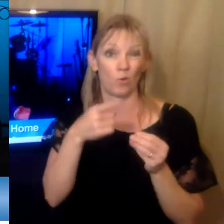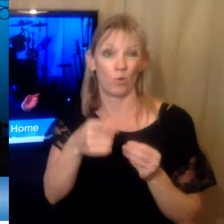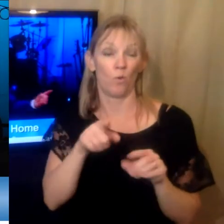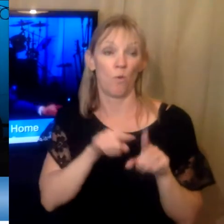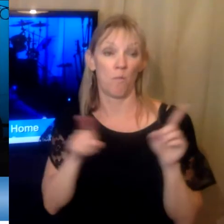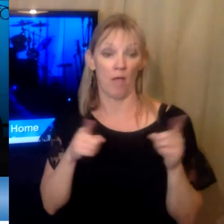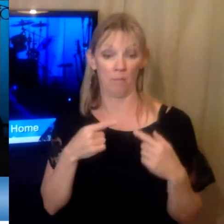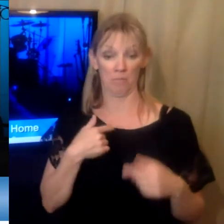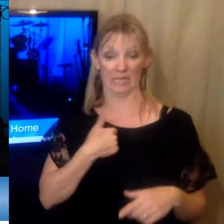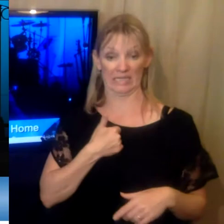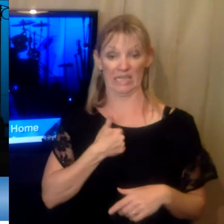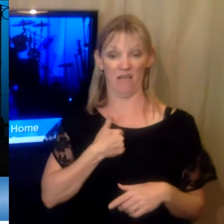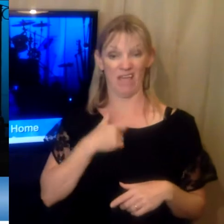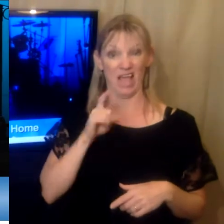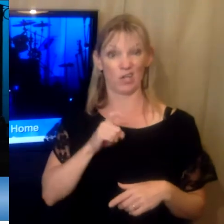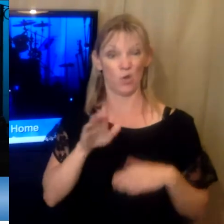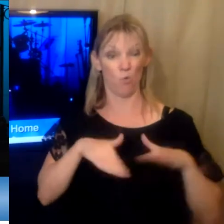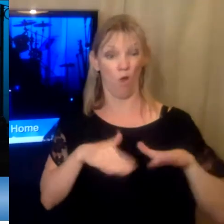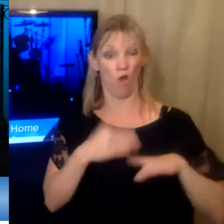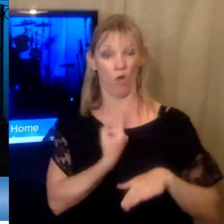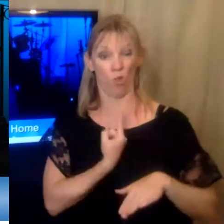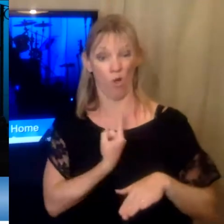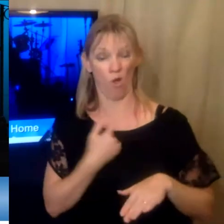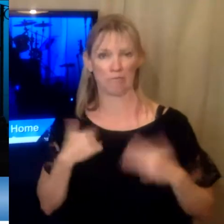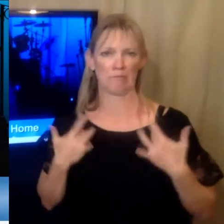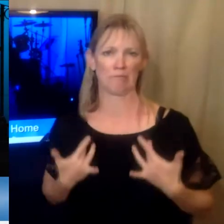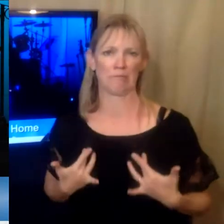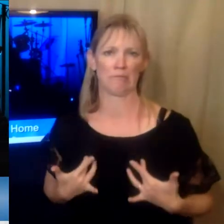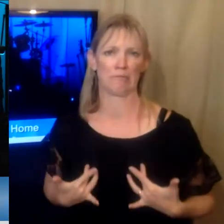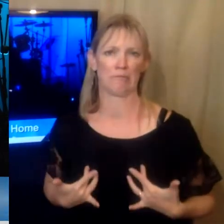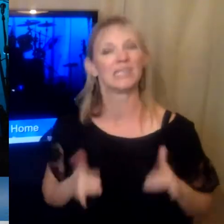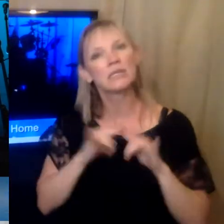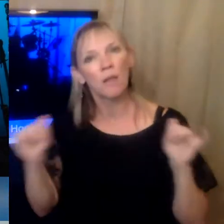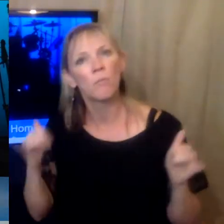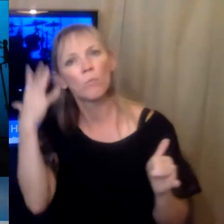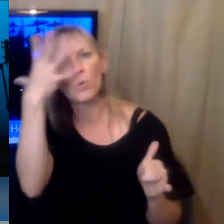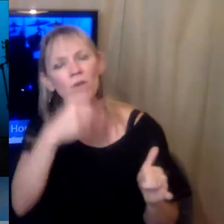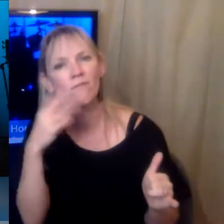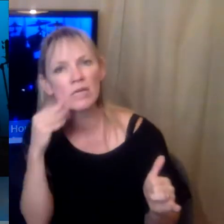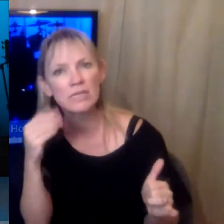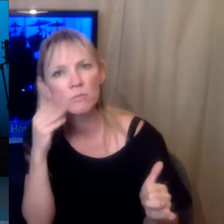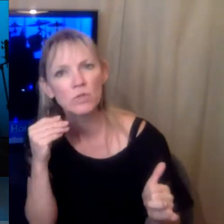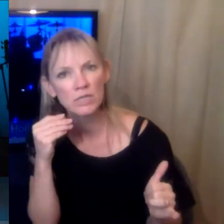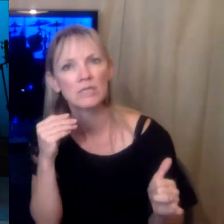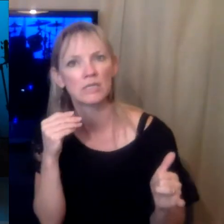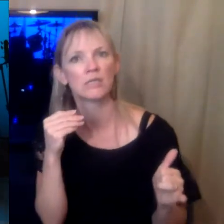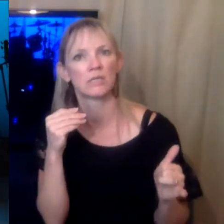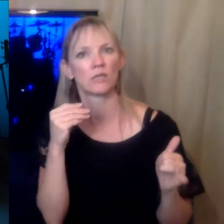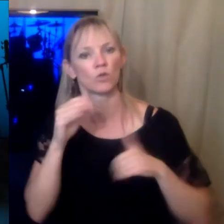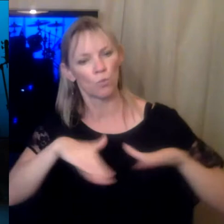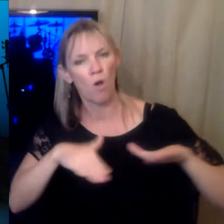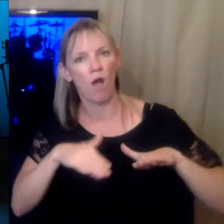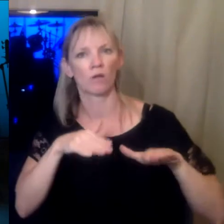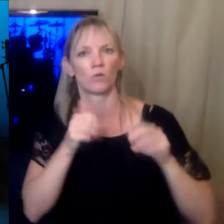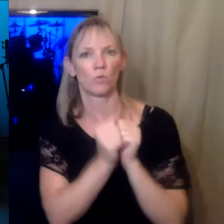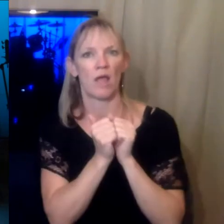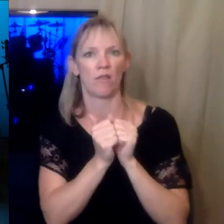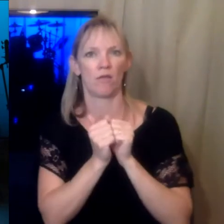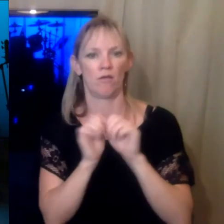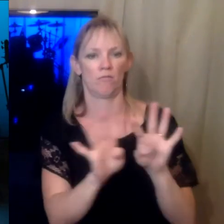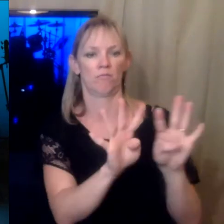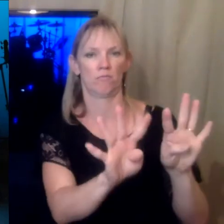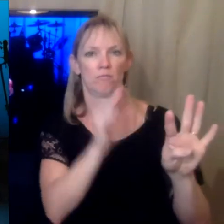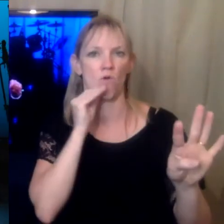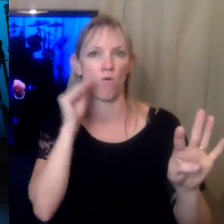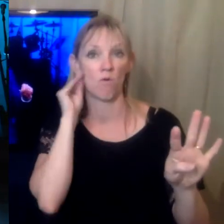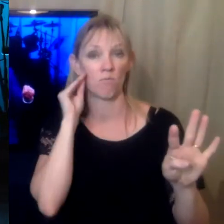walk alone. But it was such a beautiful experience to walk each other home. I